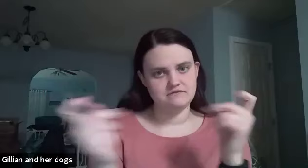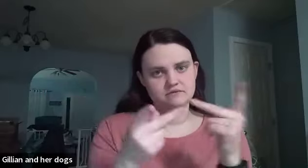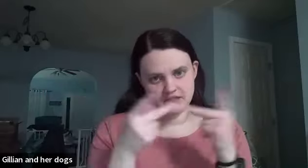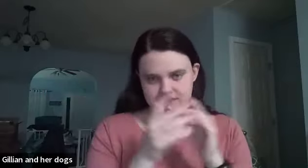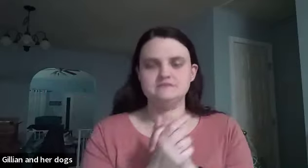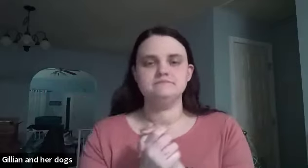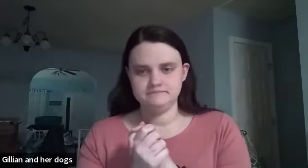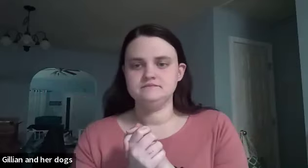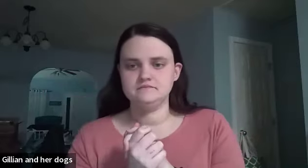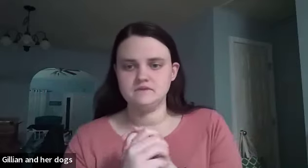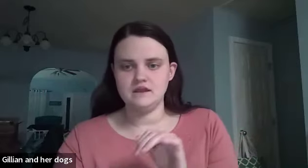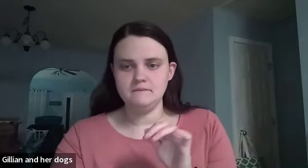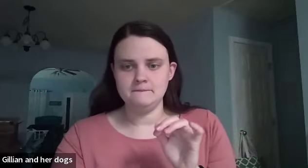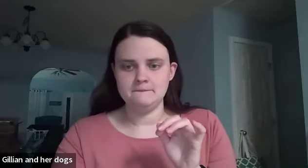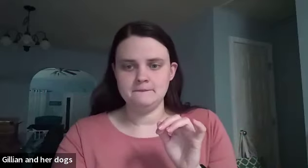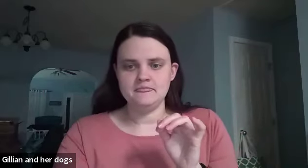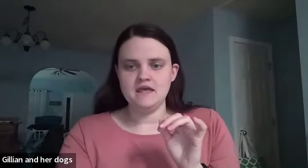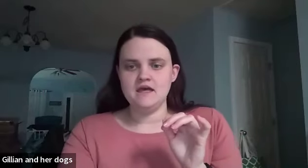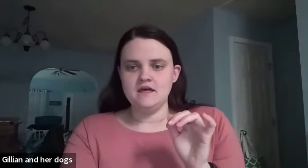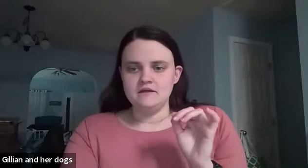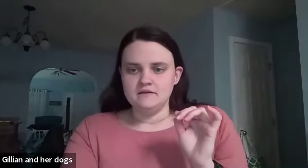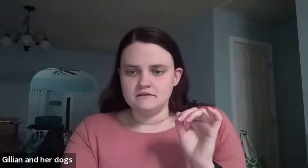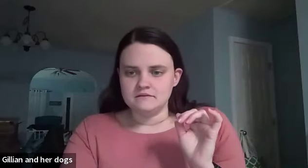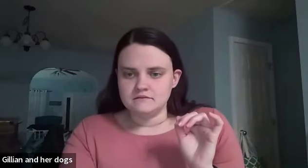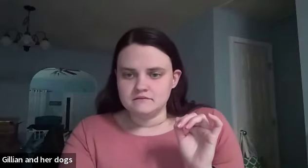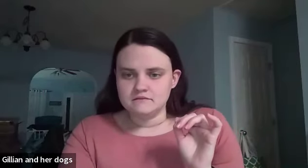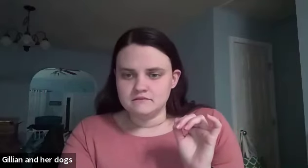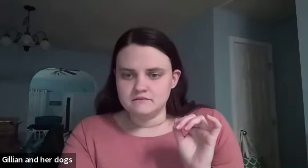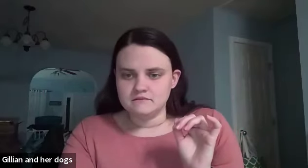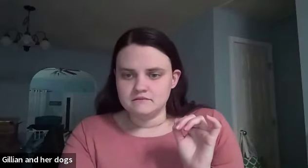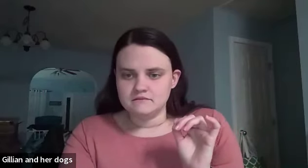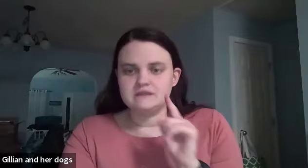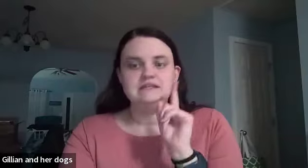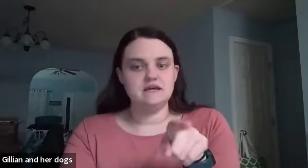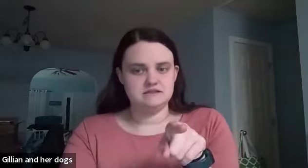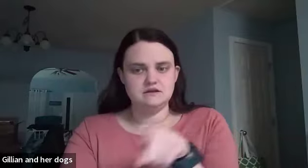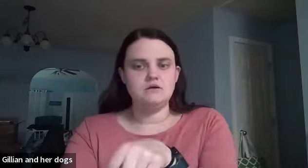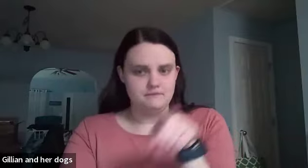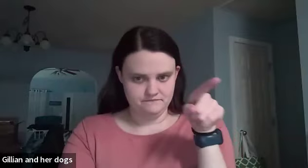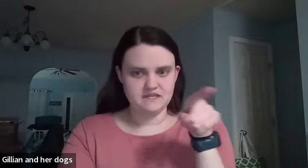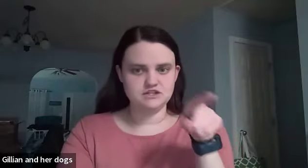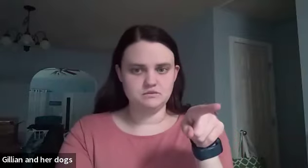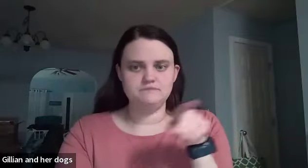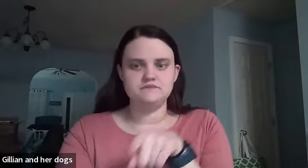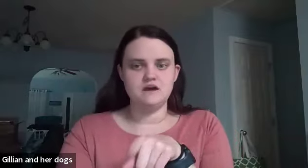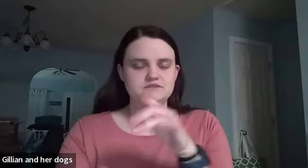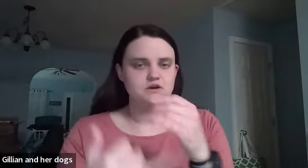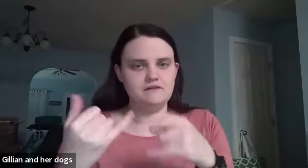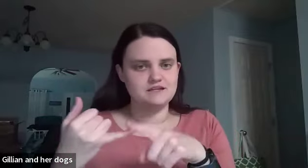safe place. Okay? Yes. Okay. That's a good one. Sorry, the last one